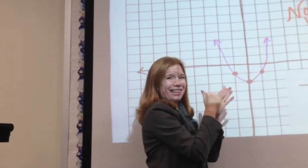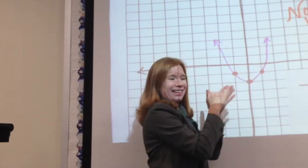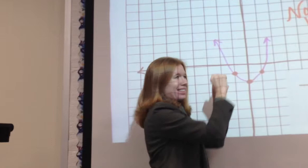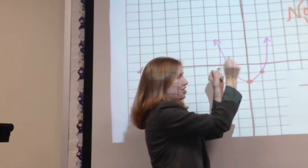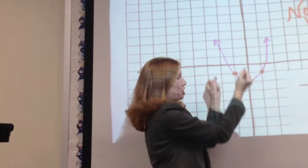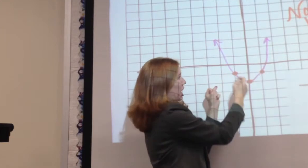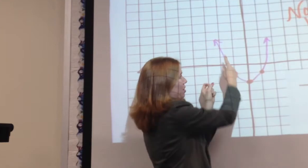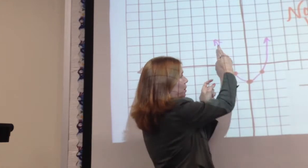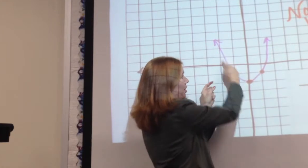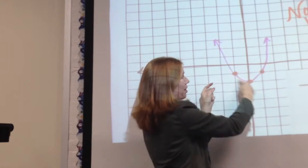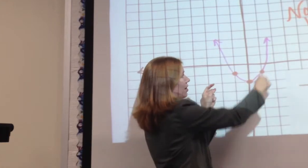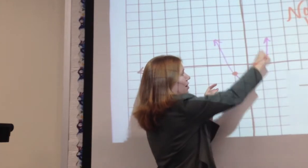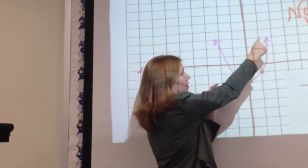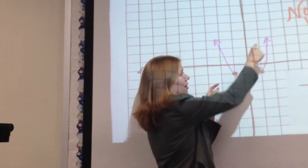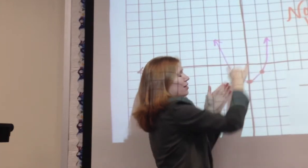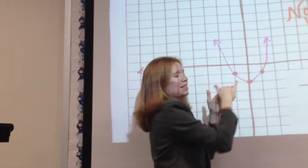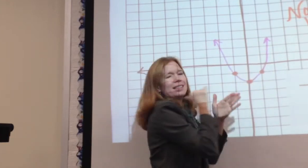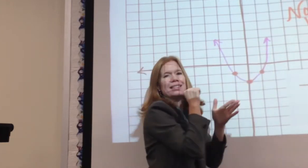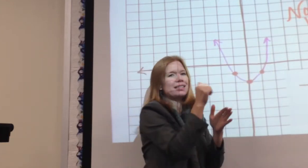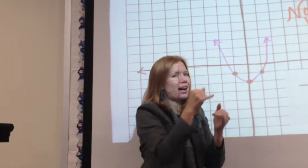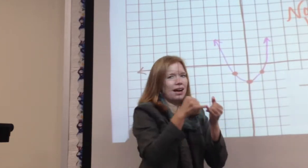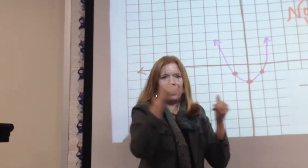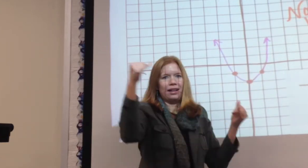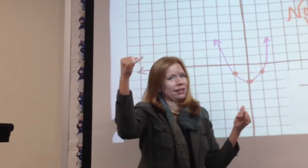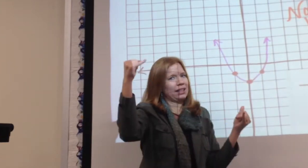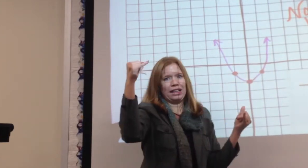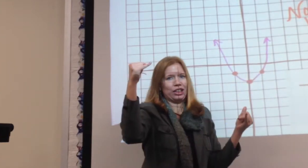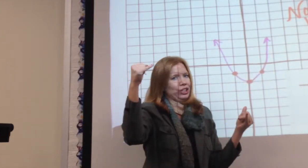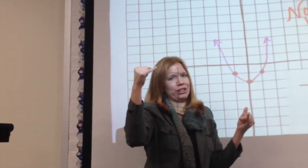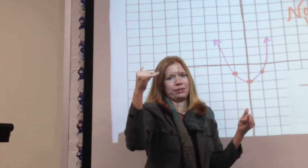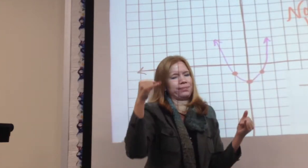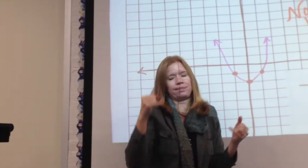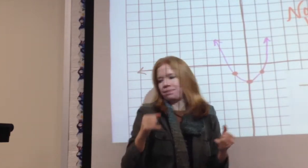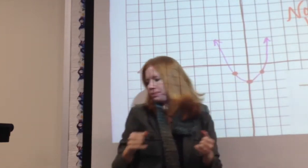this shape. This is not linear.